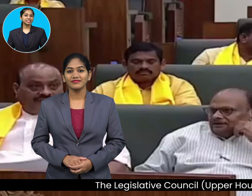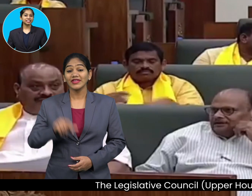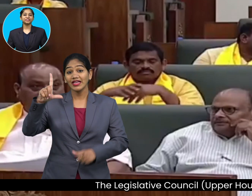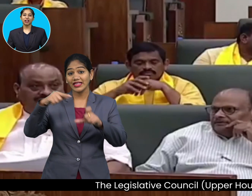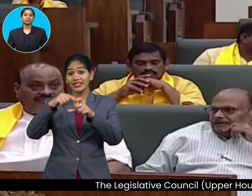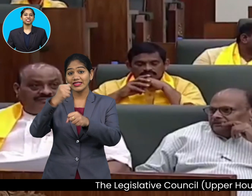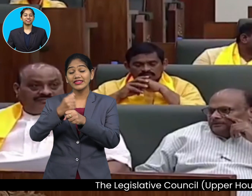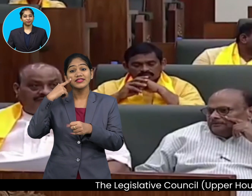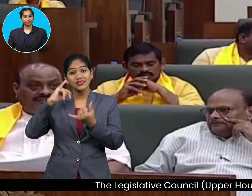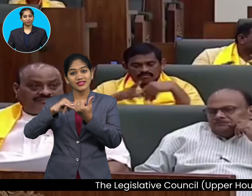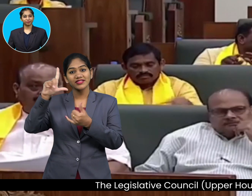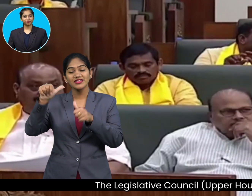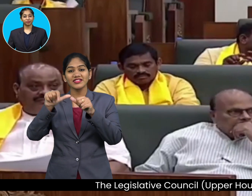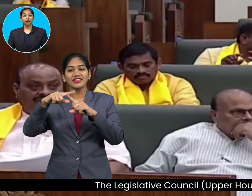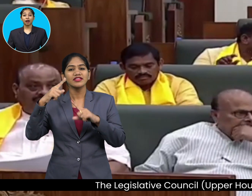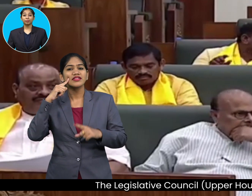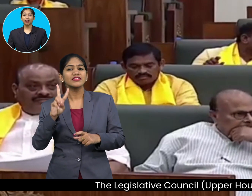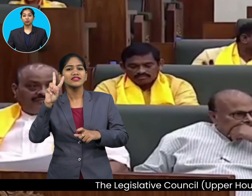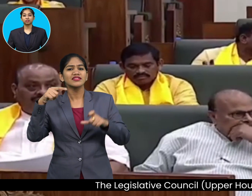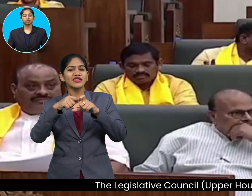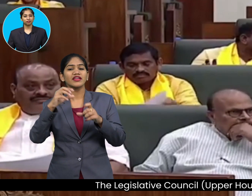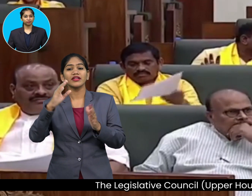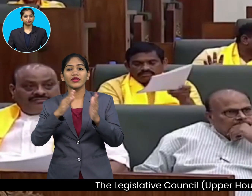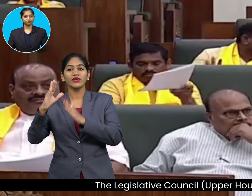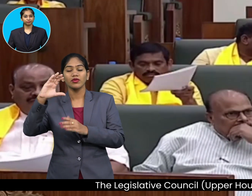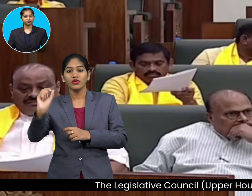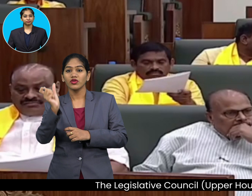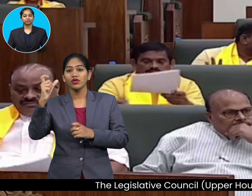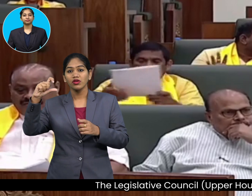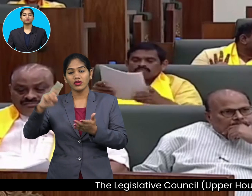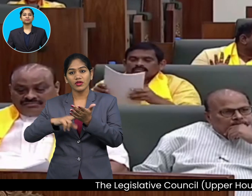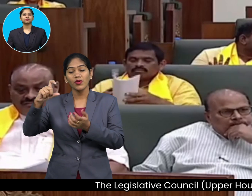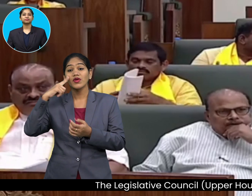The Legislative Council, Upper House.